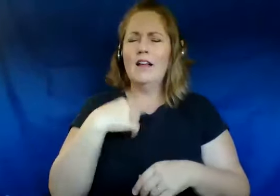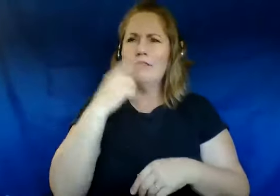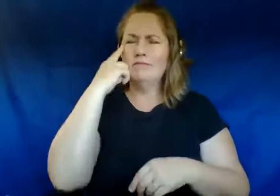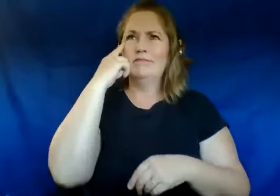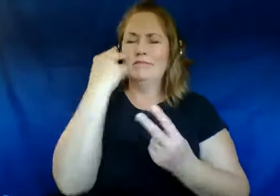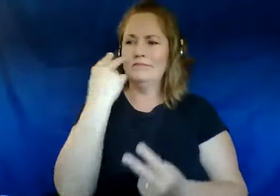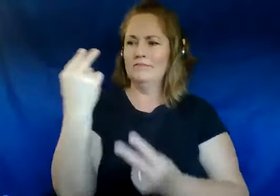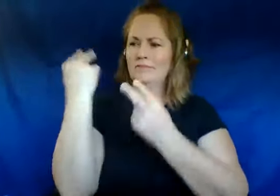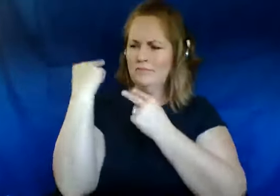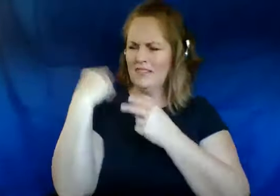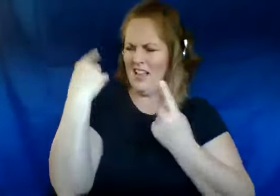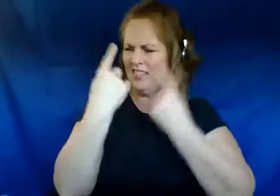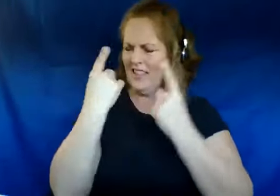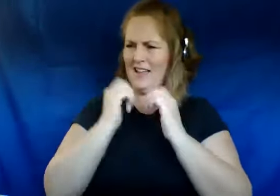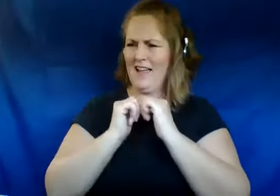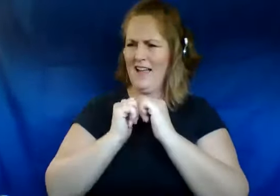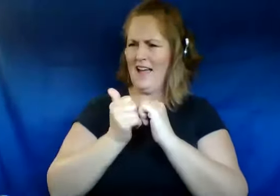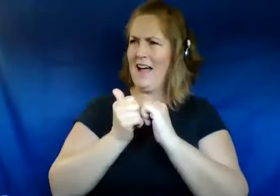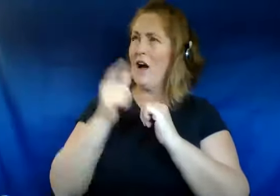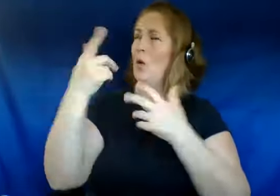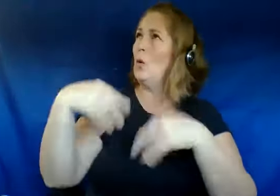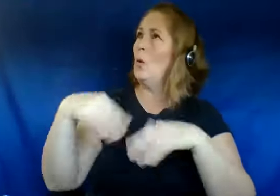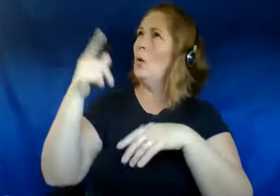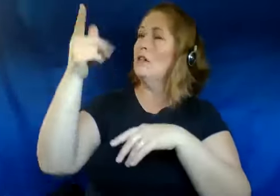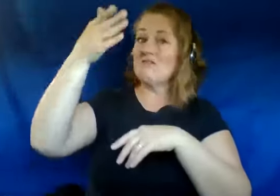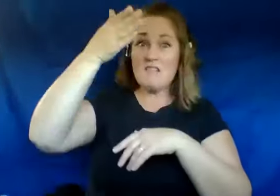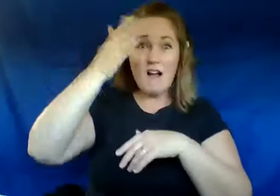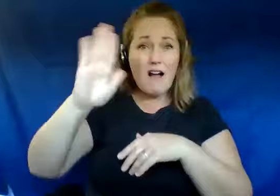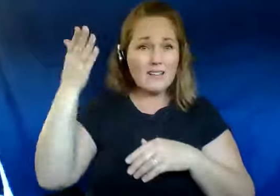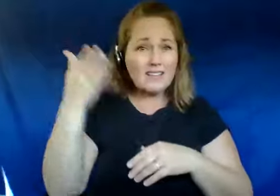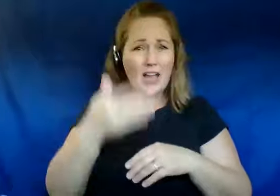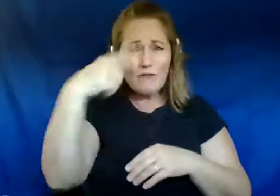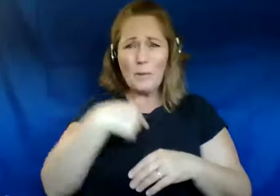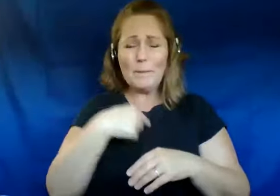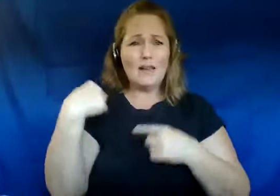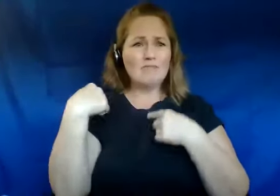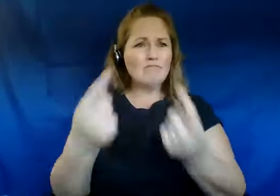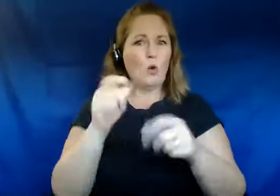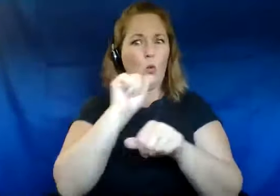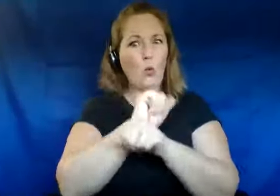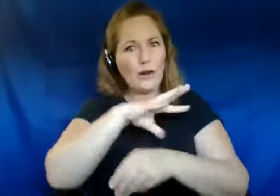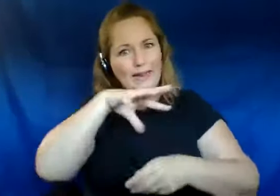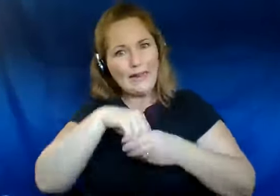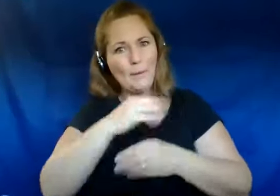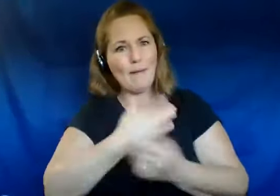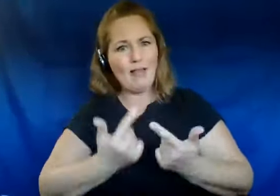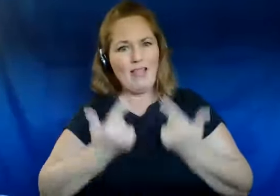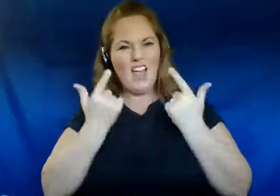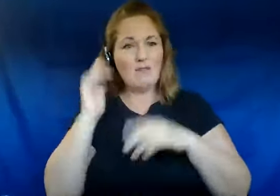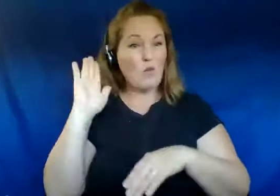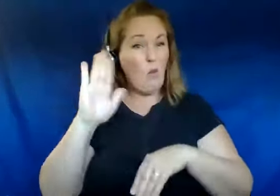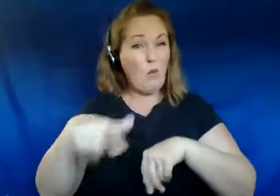and I think, you know, how God has been present and working in my life the whole